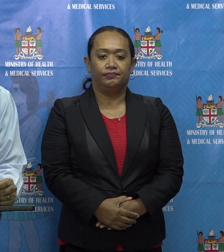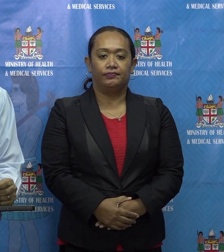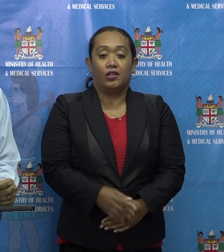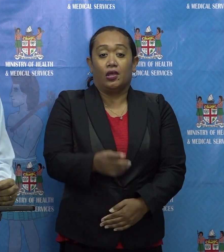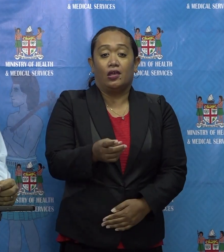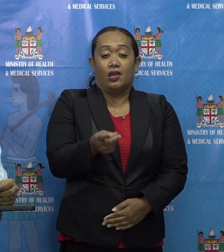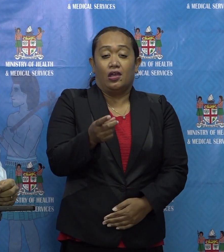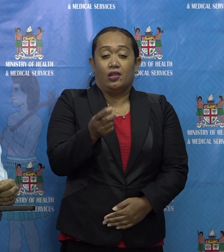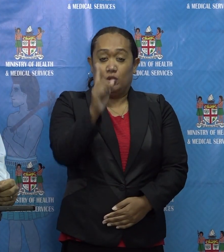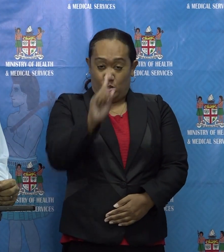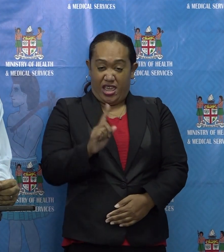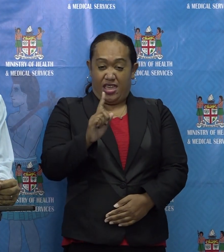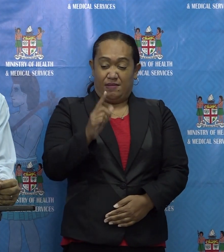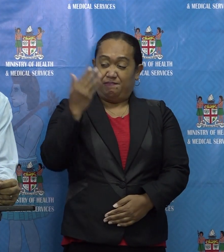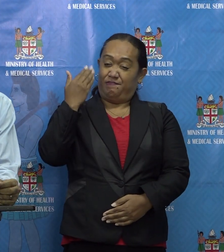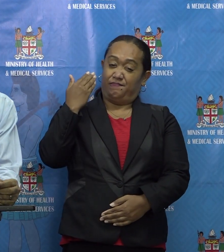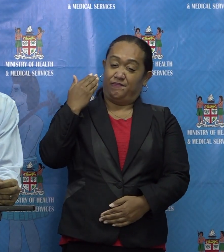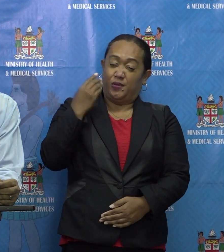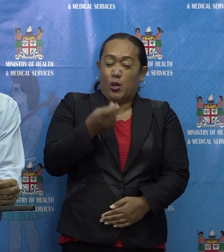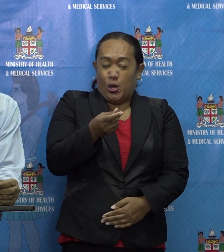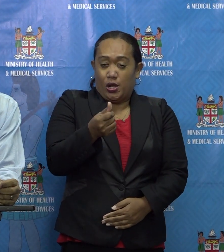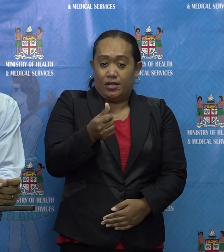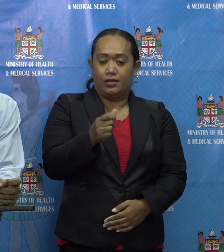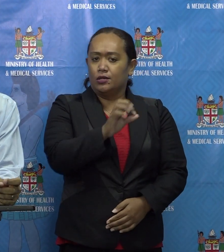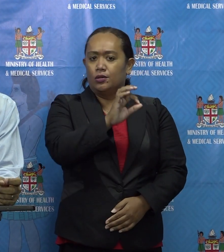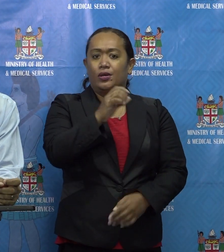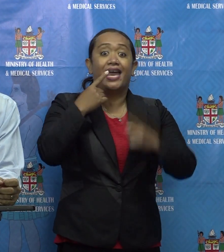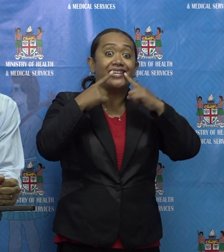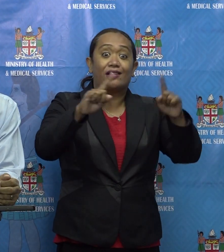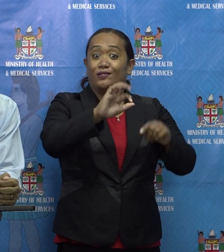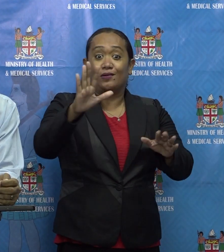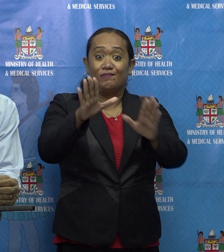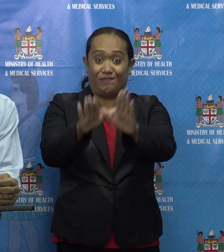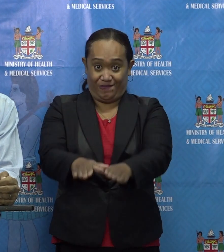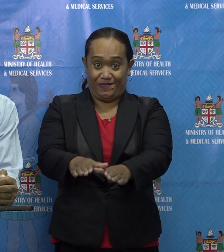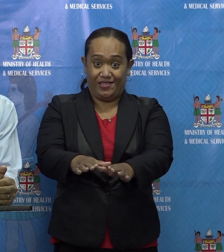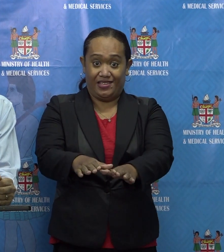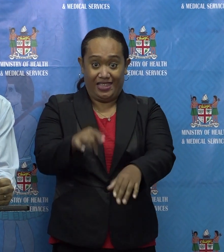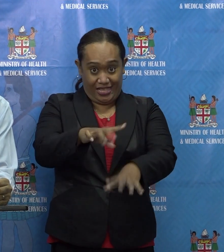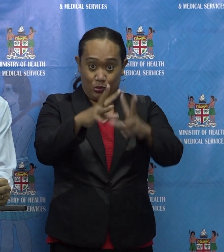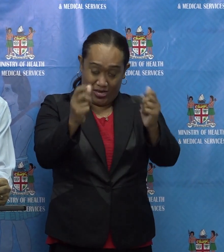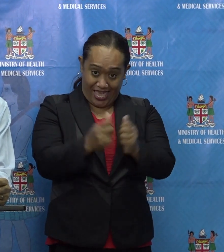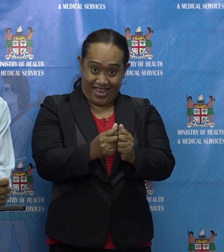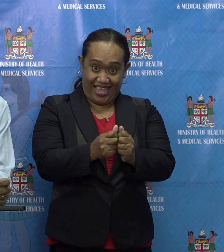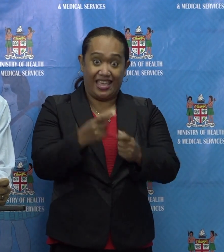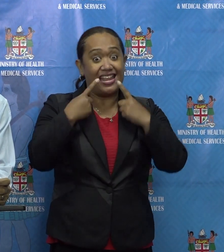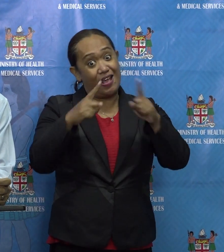Earlier today, we announced that we will not be implementing a full lockdown of the Suva area this weekend.